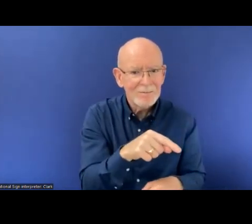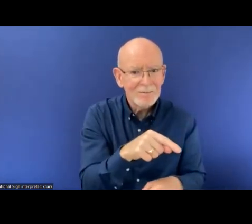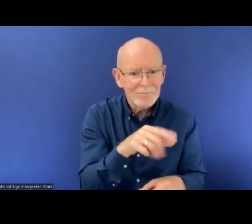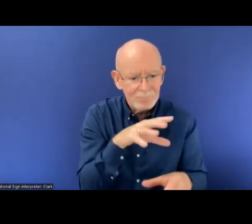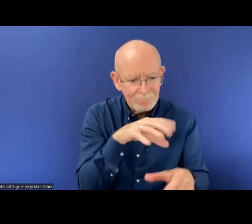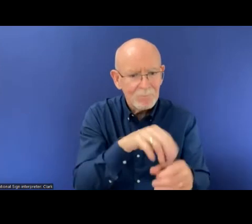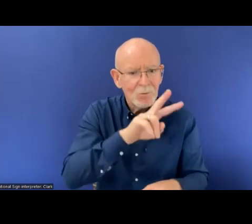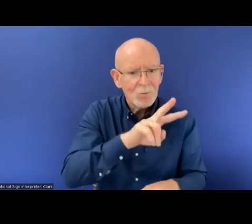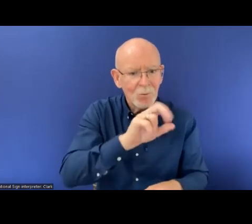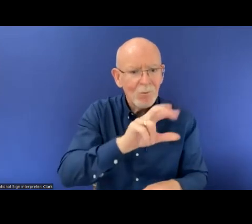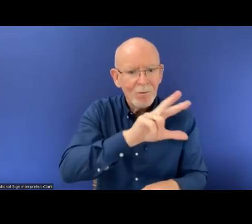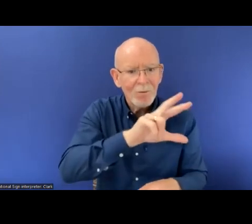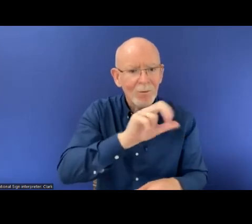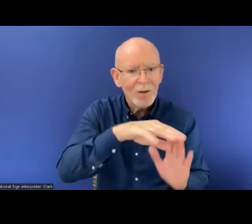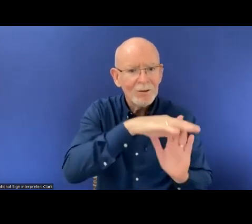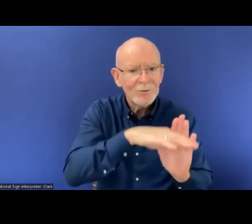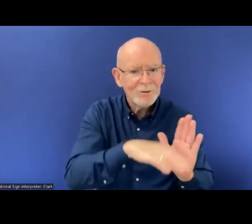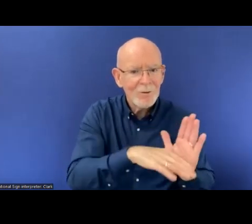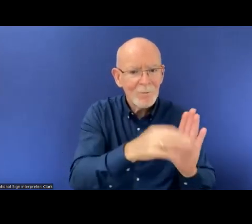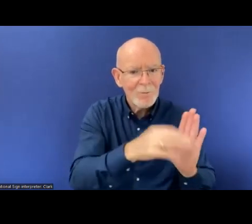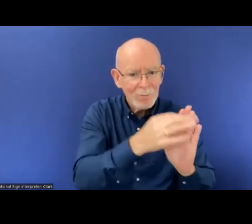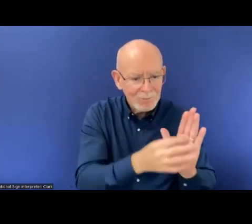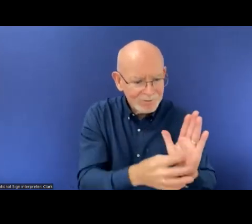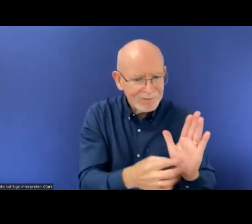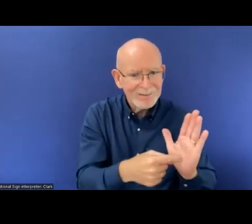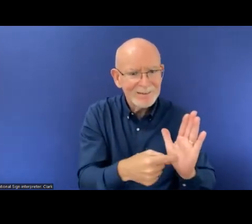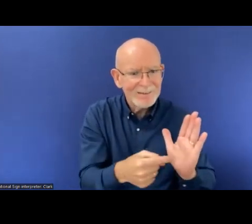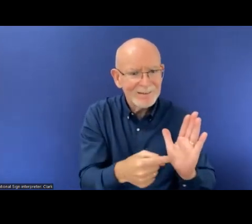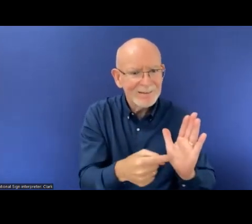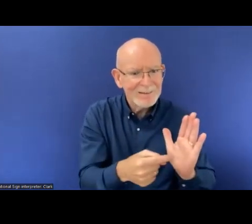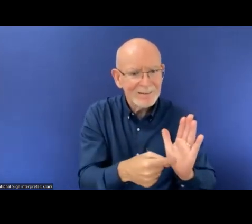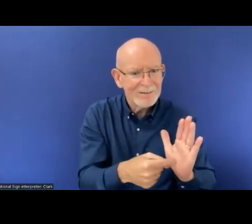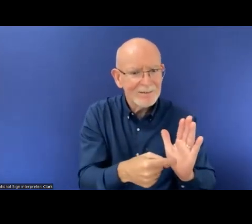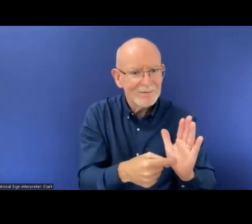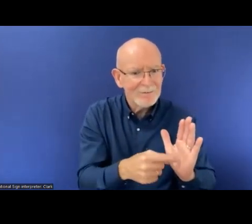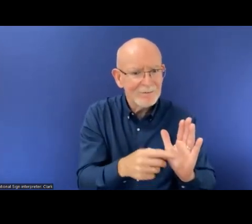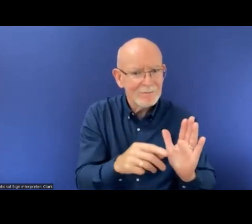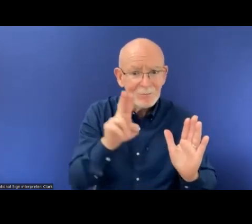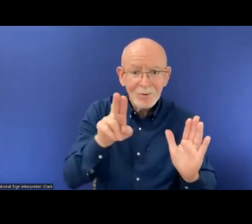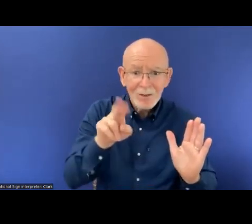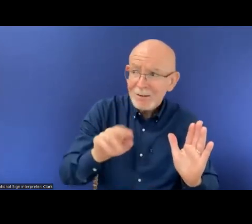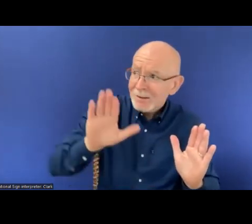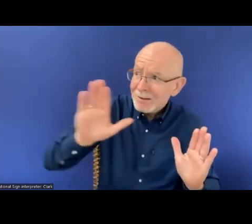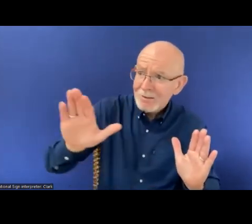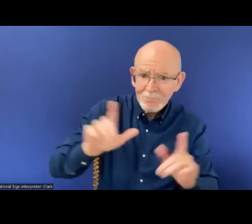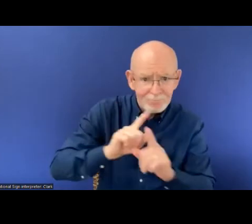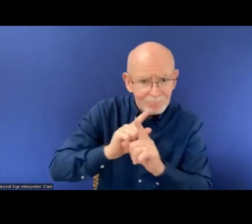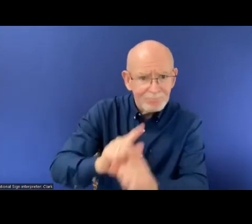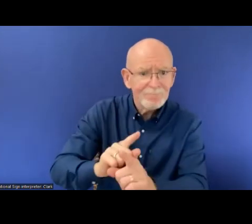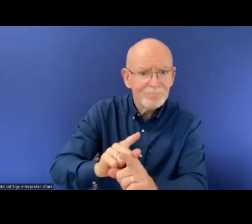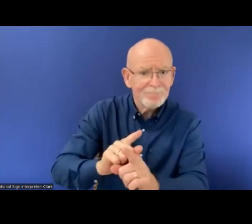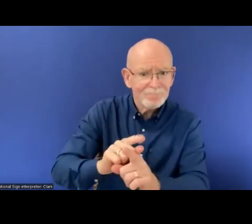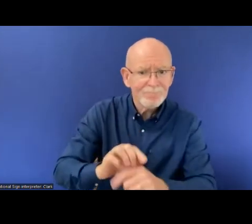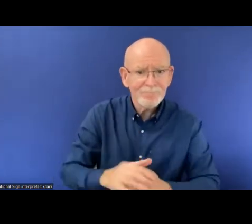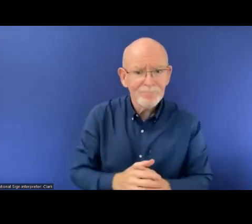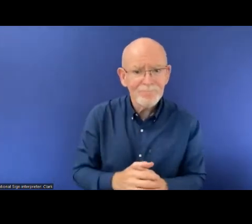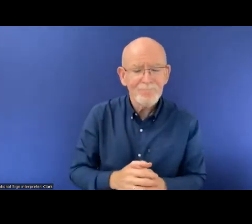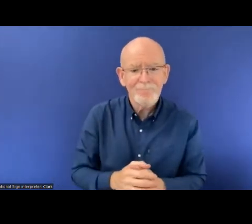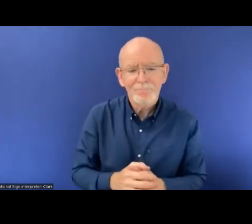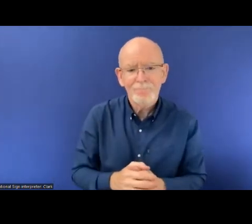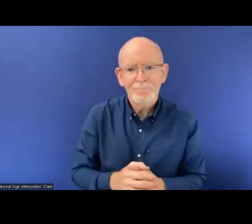committed beyond the United Nations to make sure that we can address this. My friends,